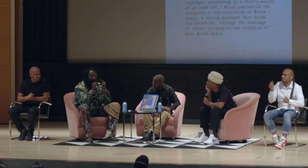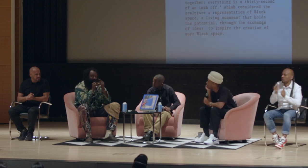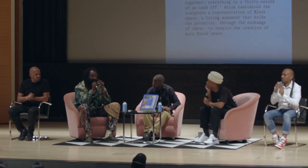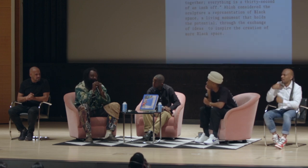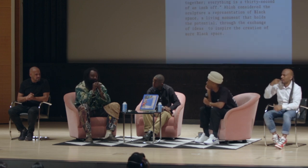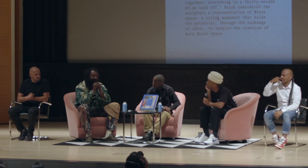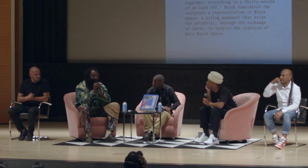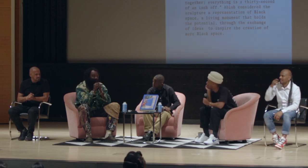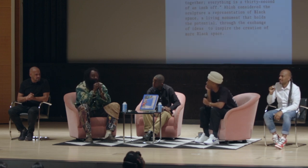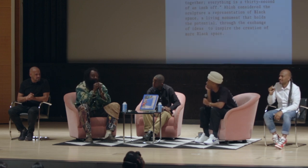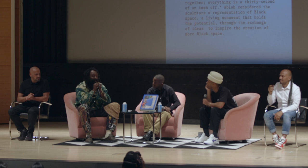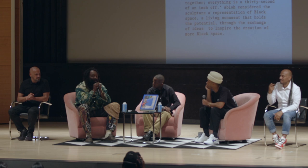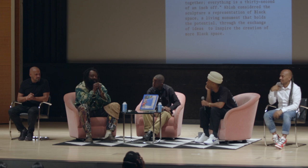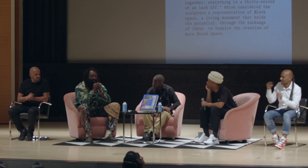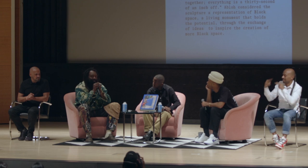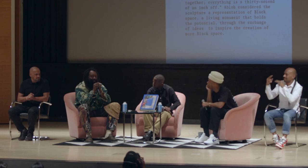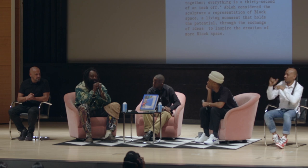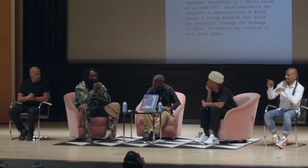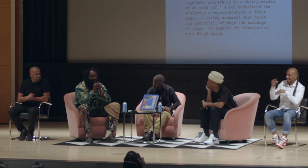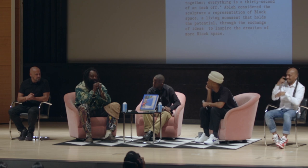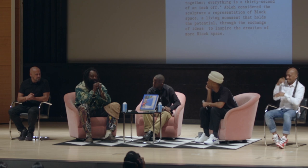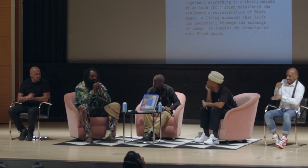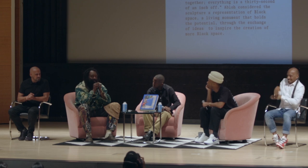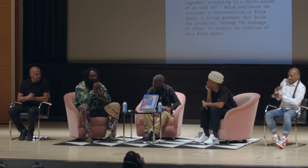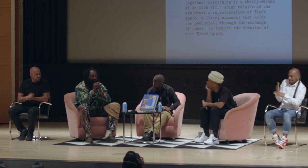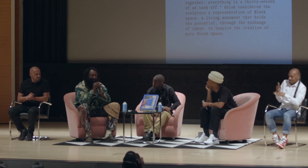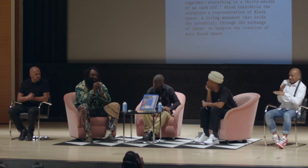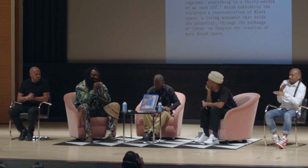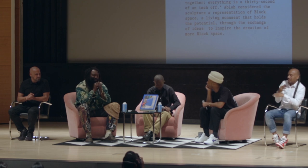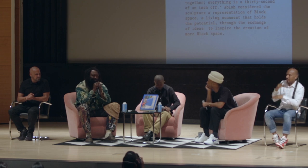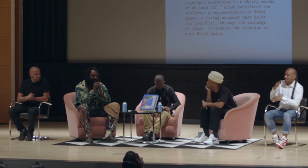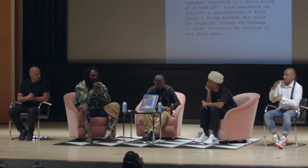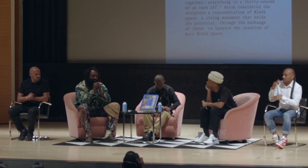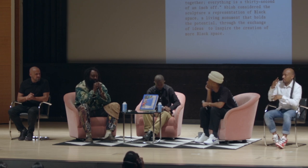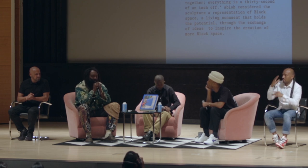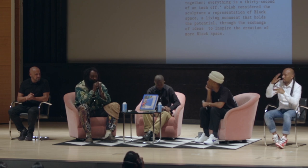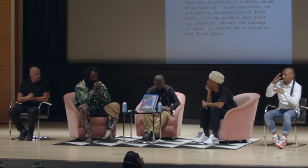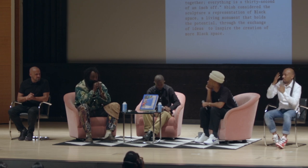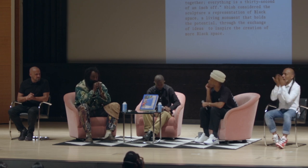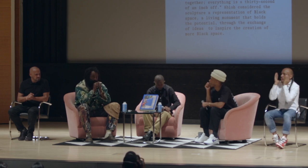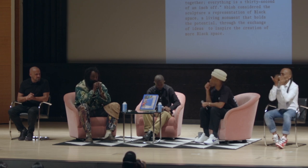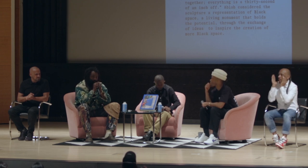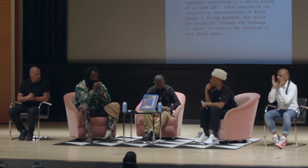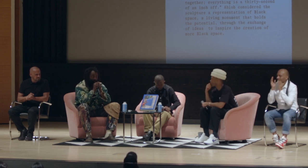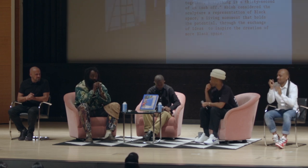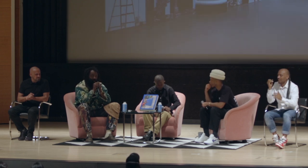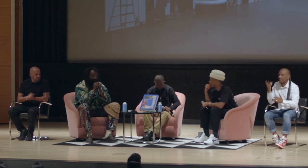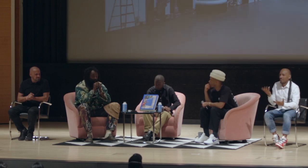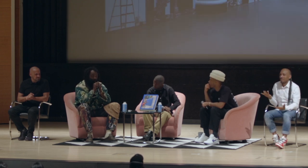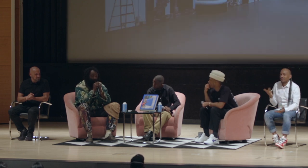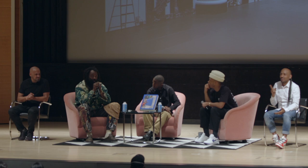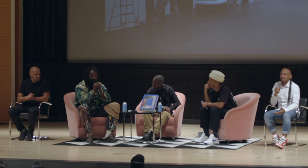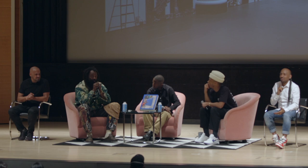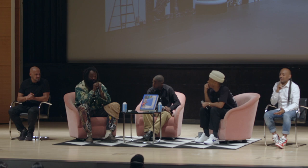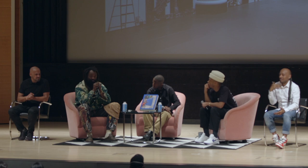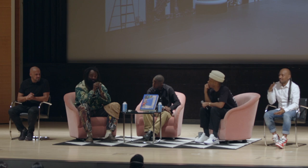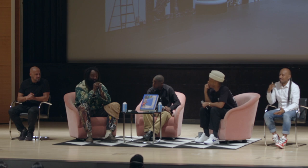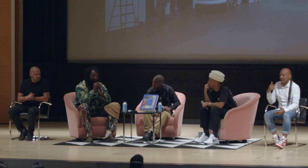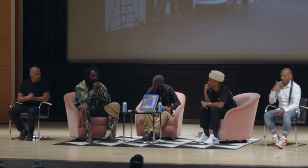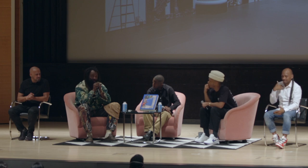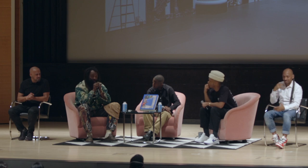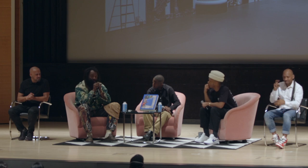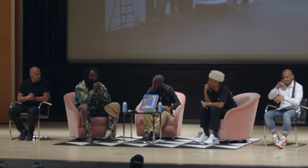Cause I saw him on the eve of Halloween. You know, and most, you know, I've been around the world with